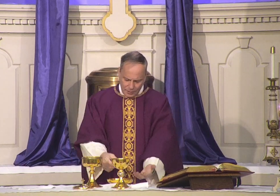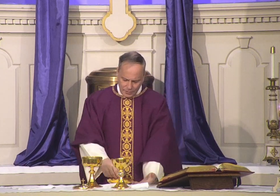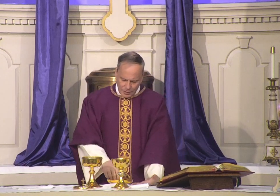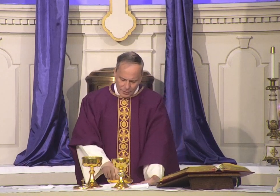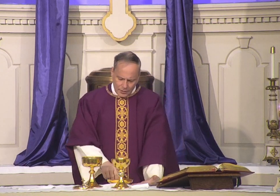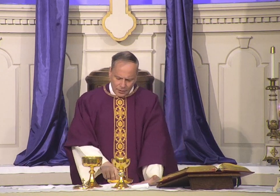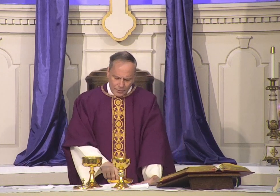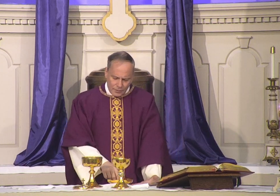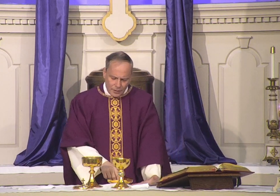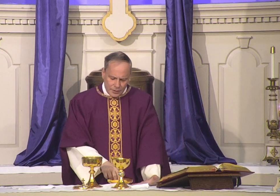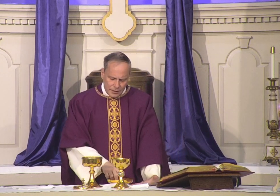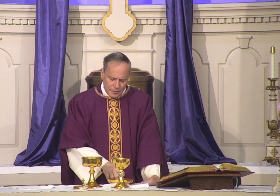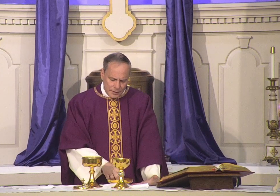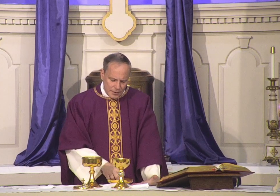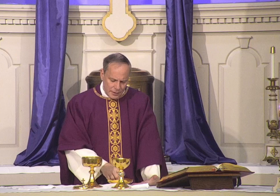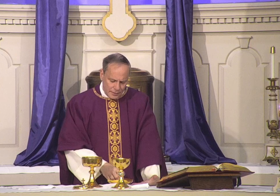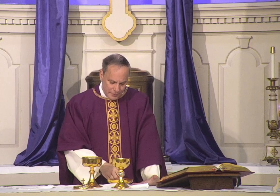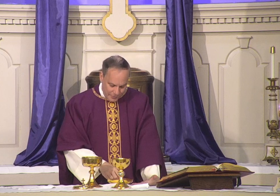be healed.